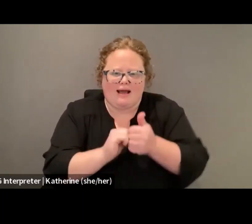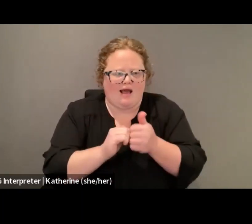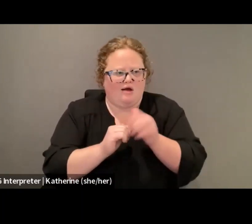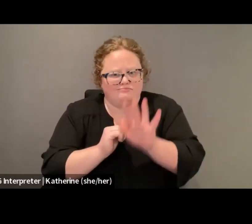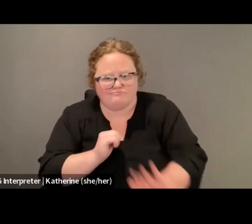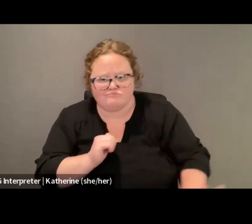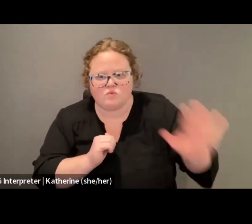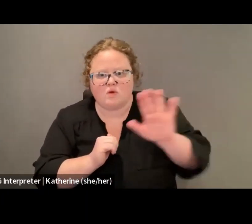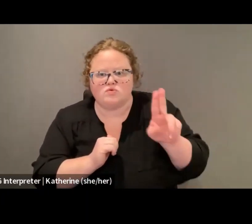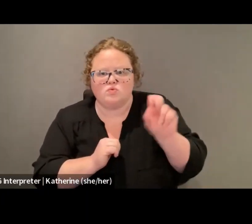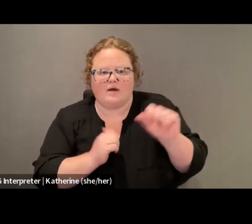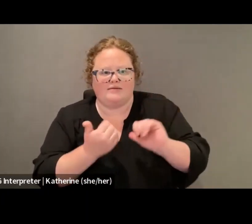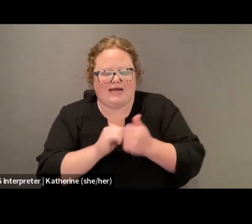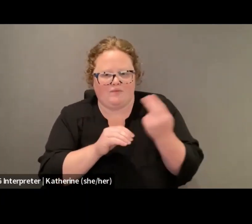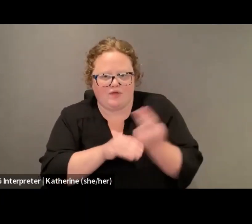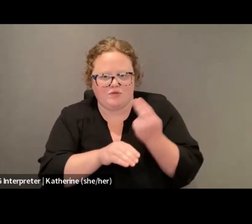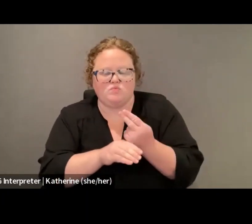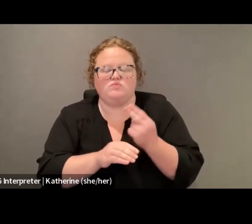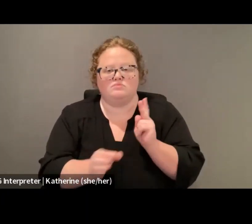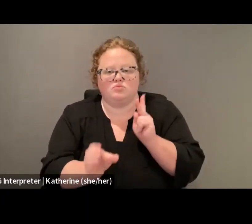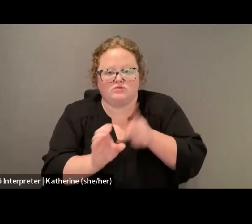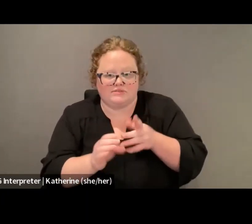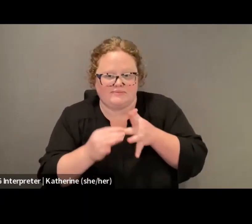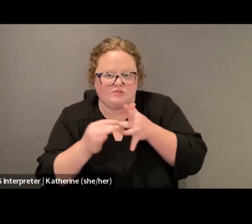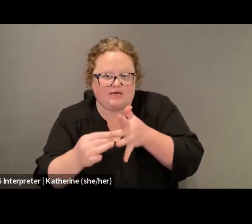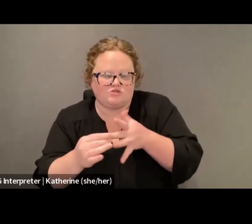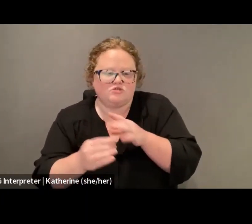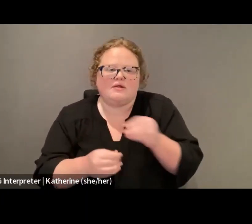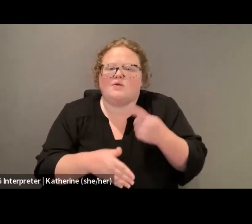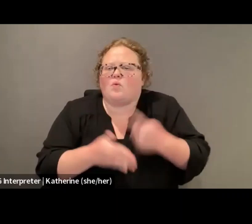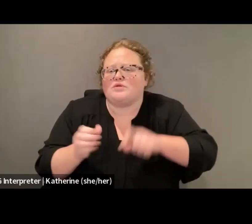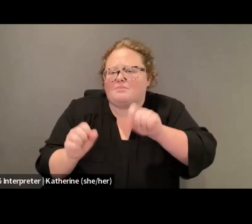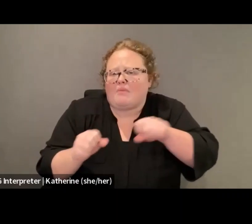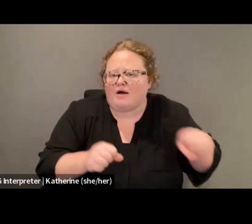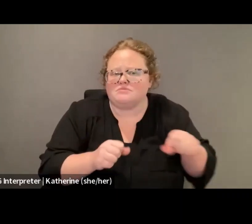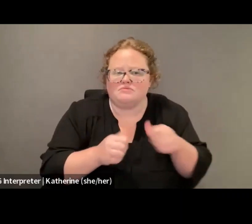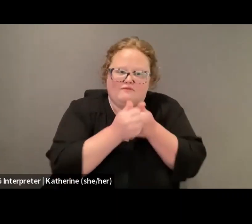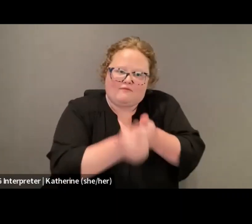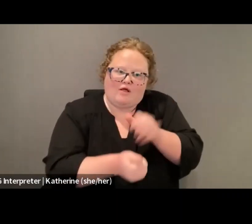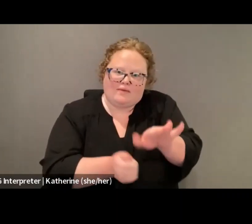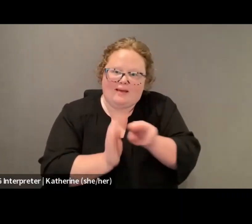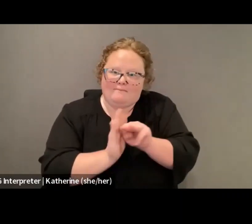the possibilities of this model. So next slide, please.